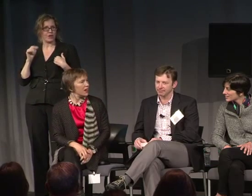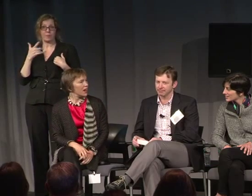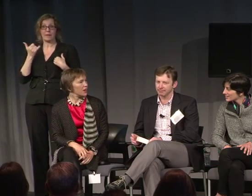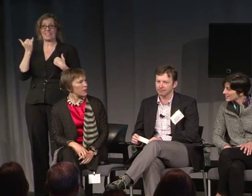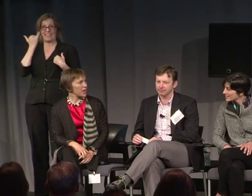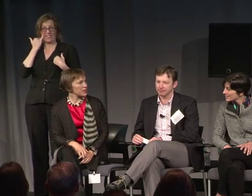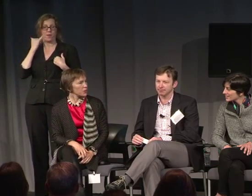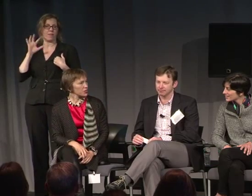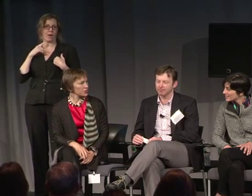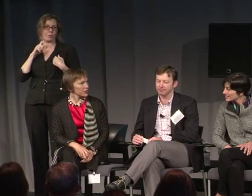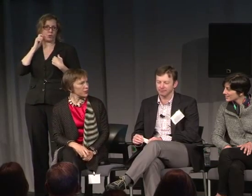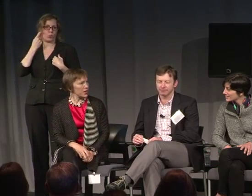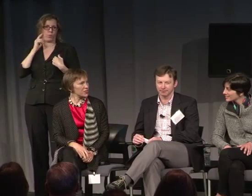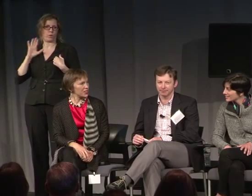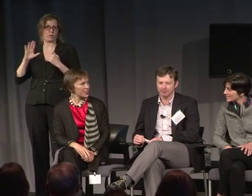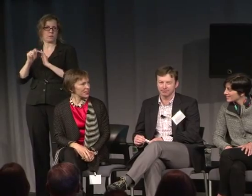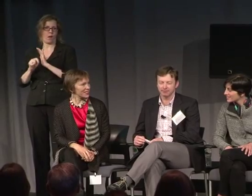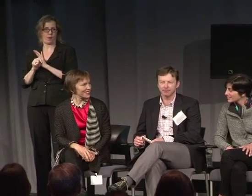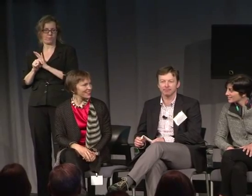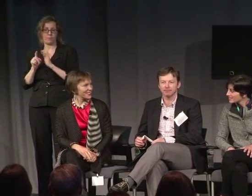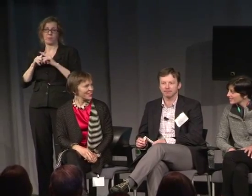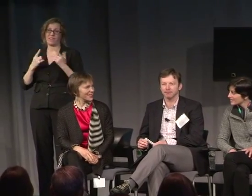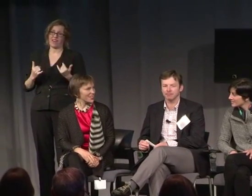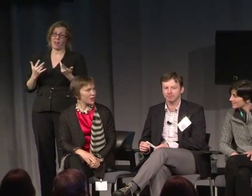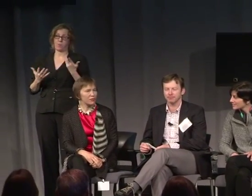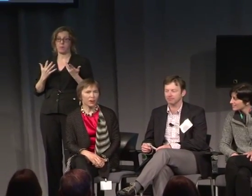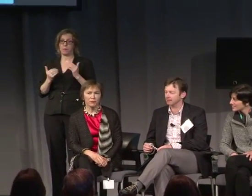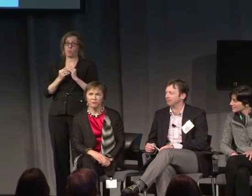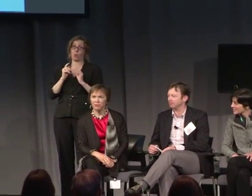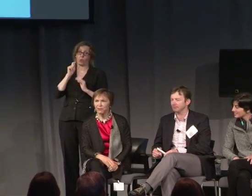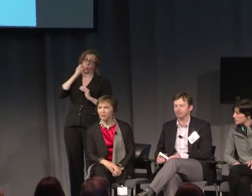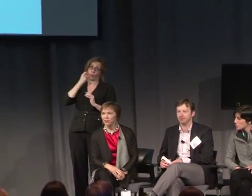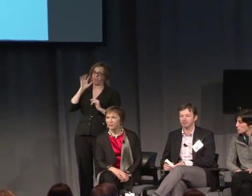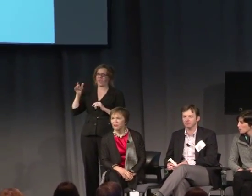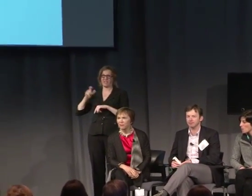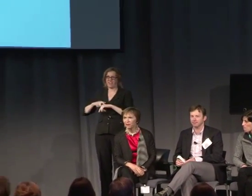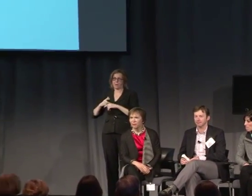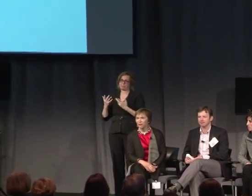think has some cultural information in it that is a lot of fun.